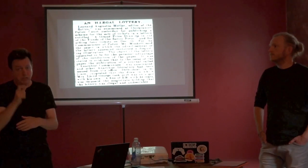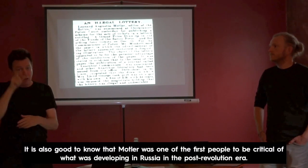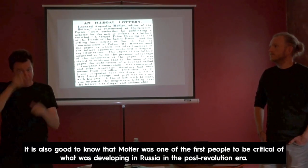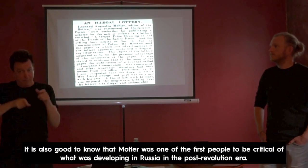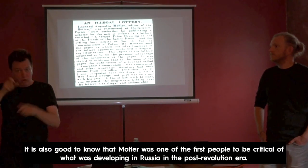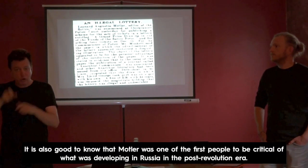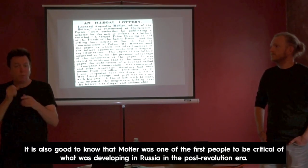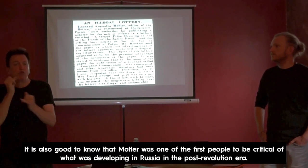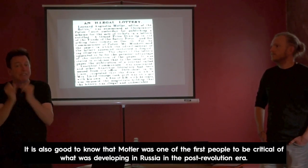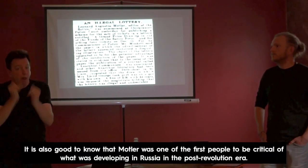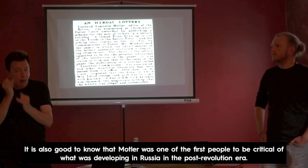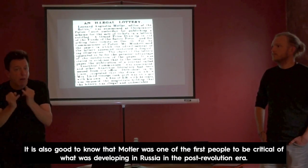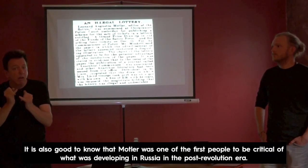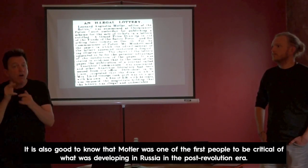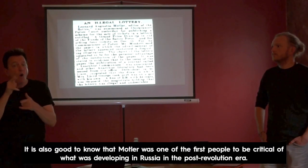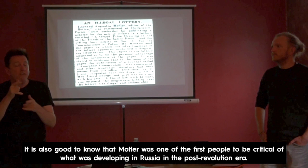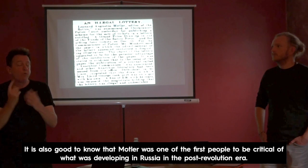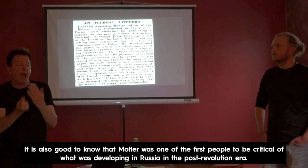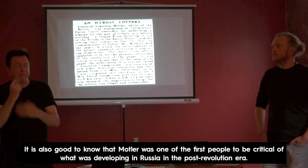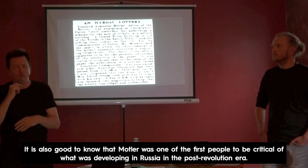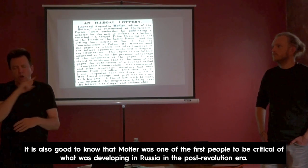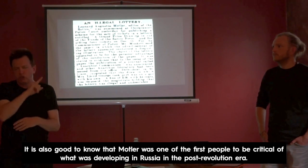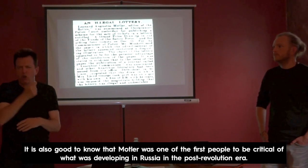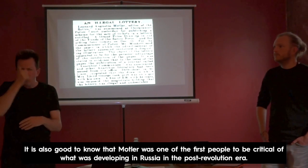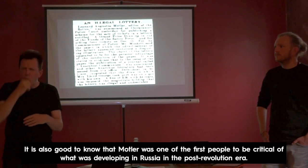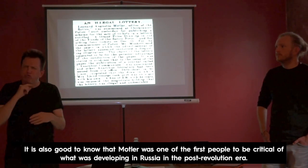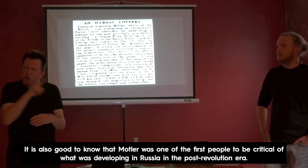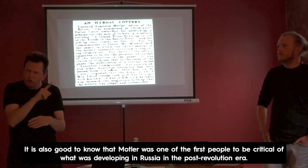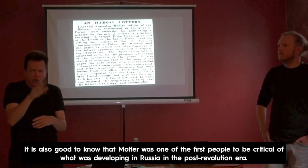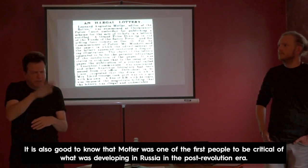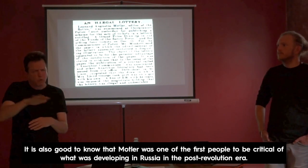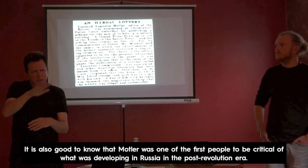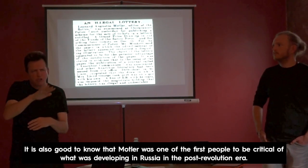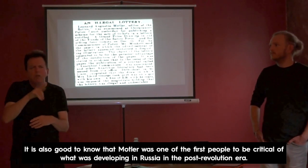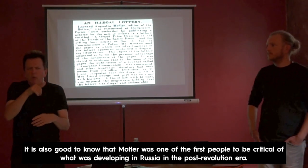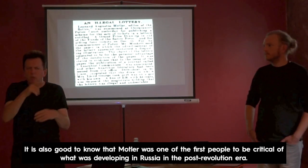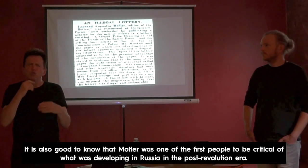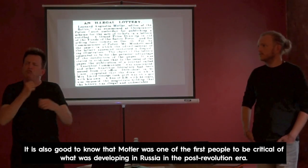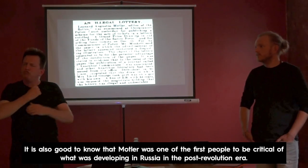It's good to know also that Motler was one of the first people to be critical of what was developing in Russia in the post-revolution